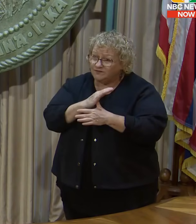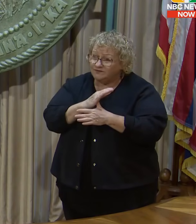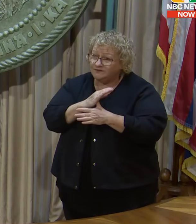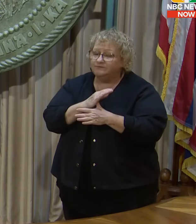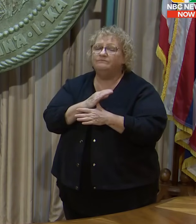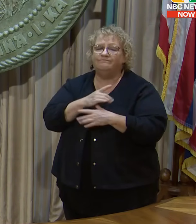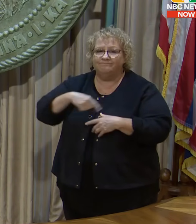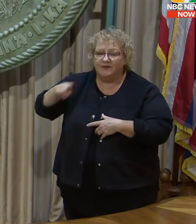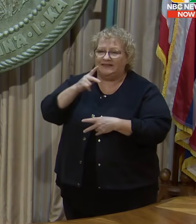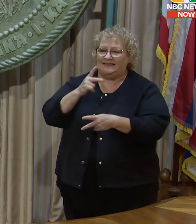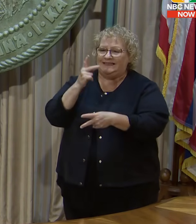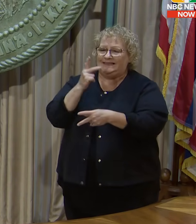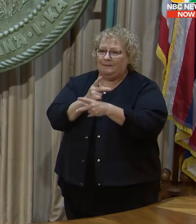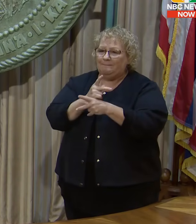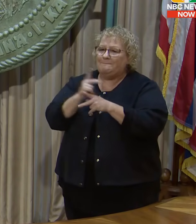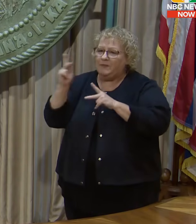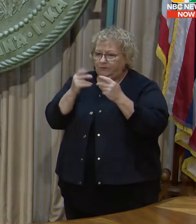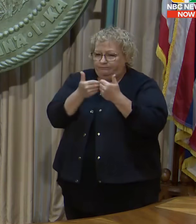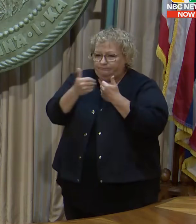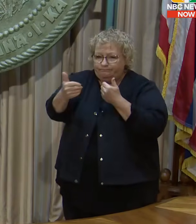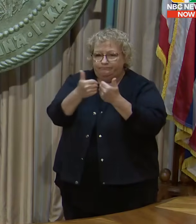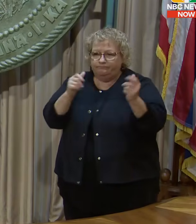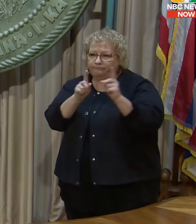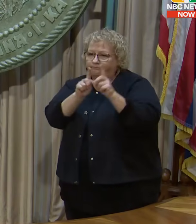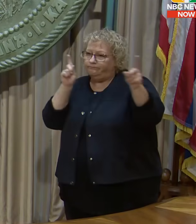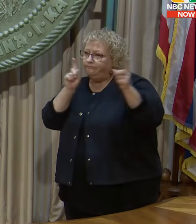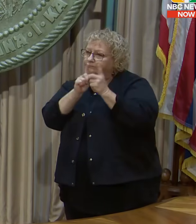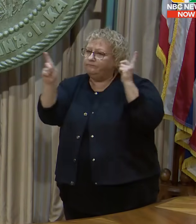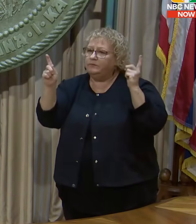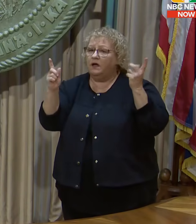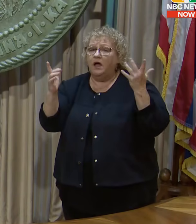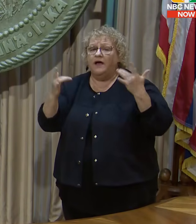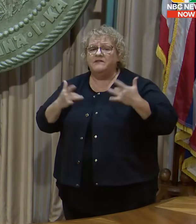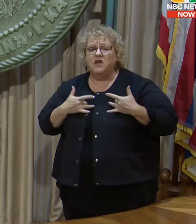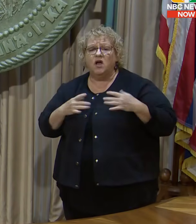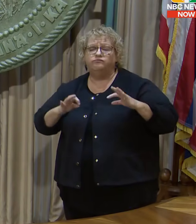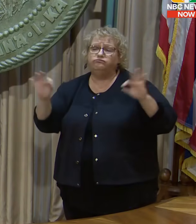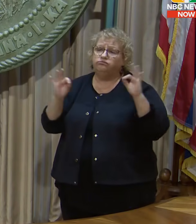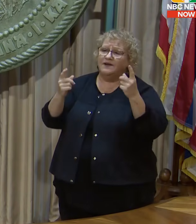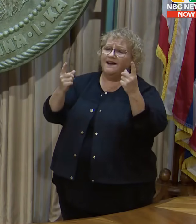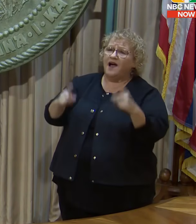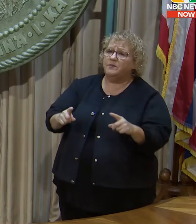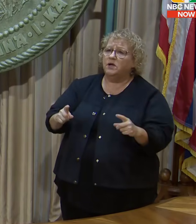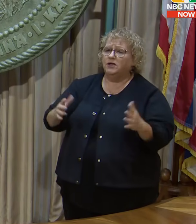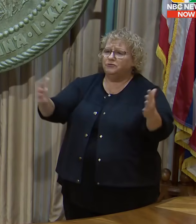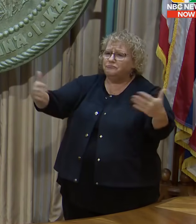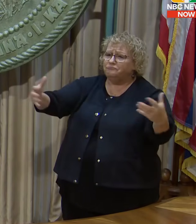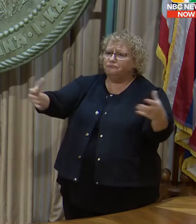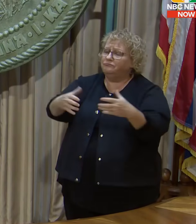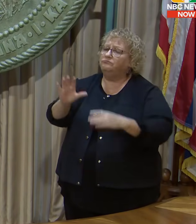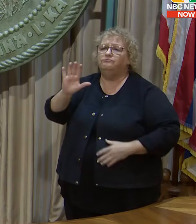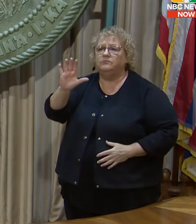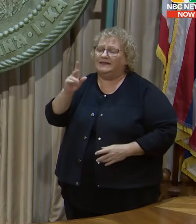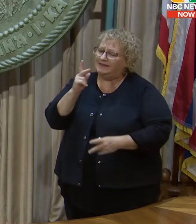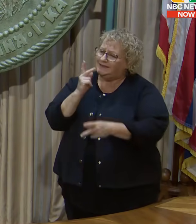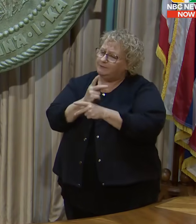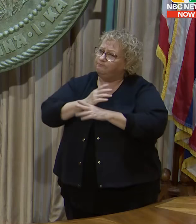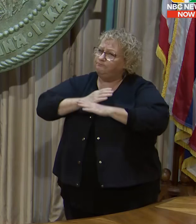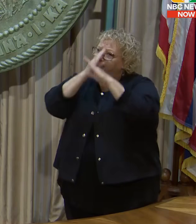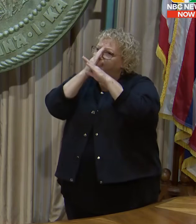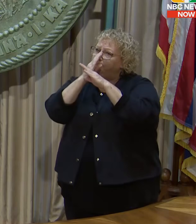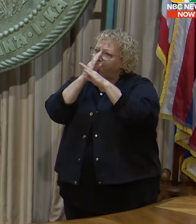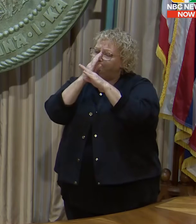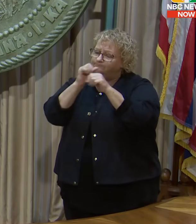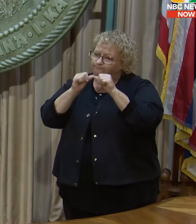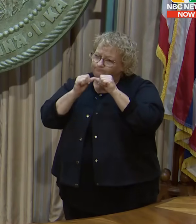to practice social distancing. We cannot let down. We must keep our guard up. Getting through